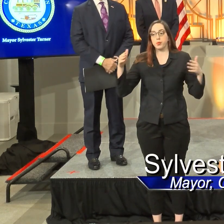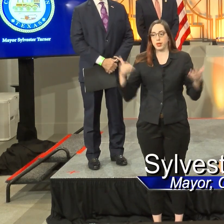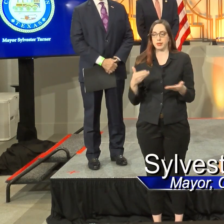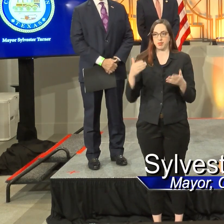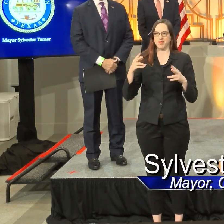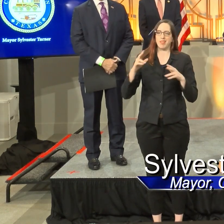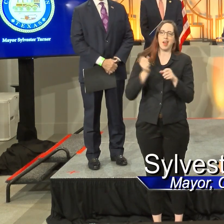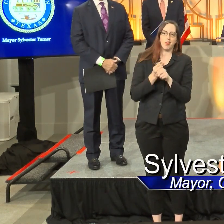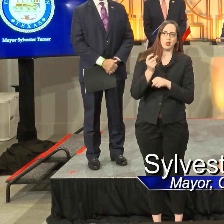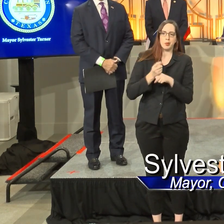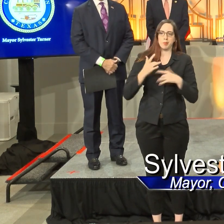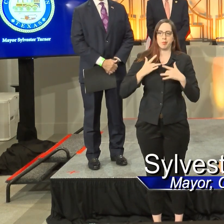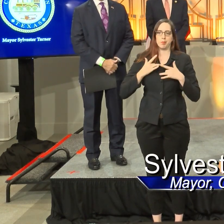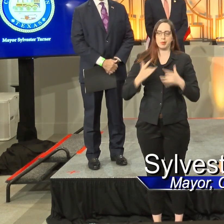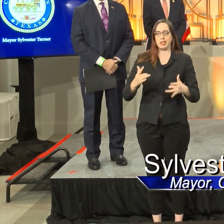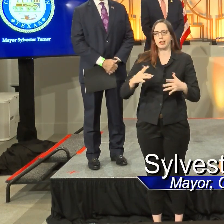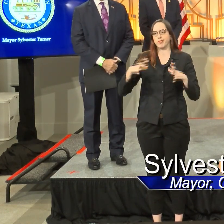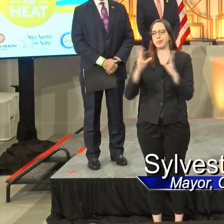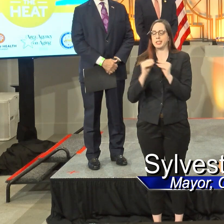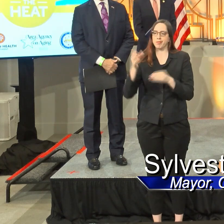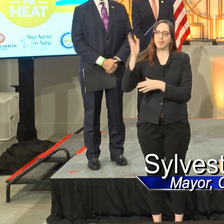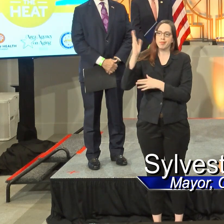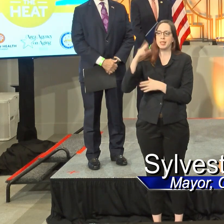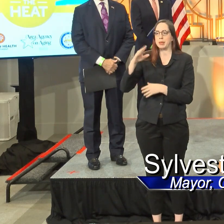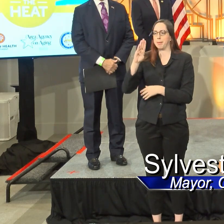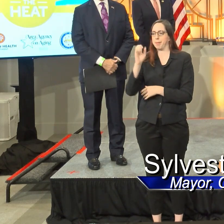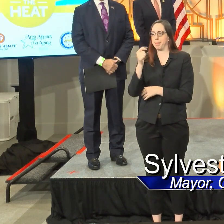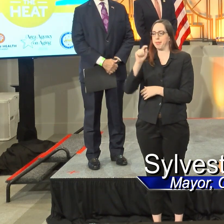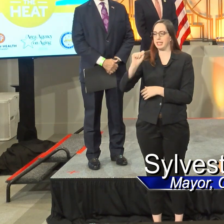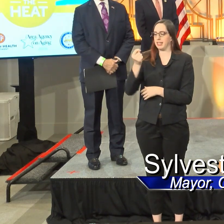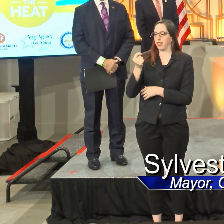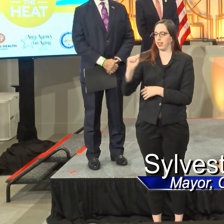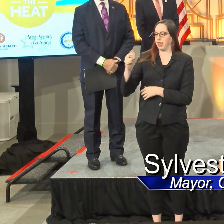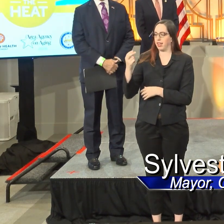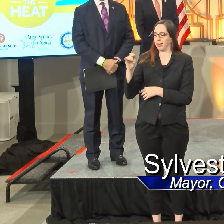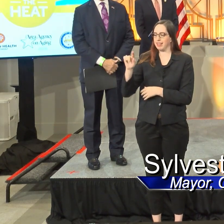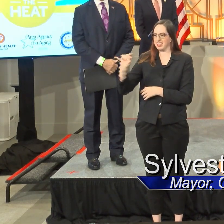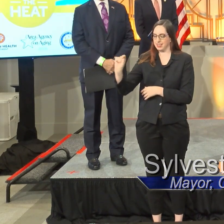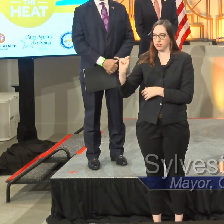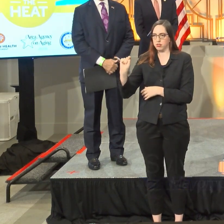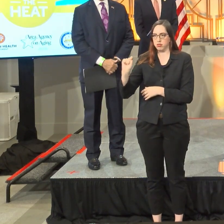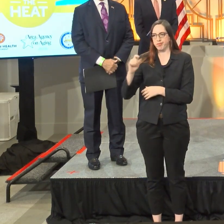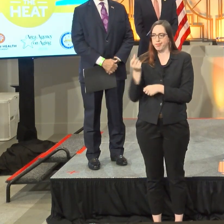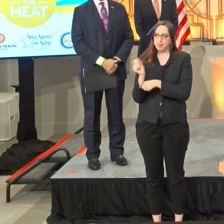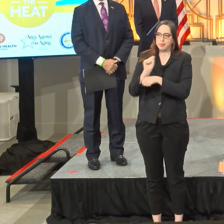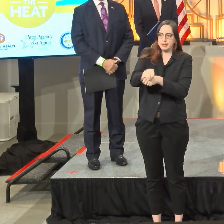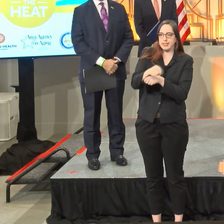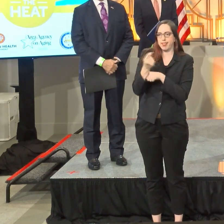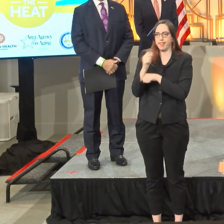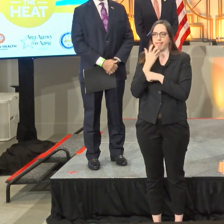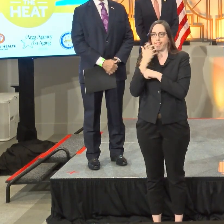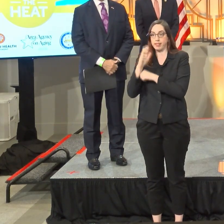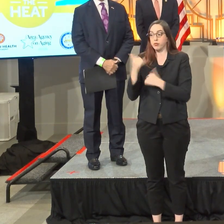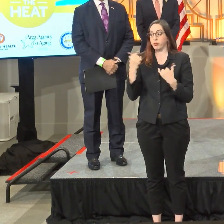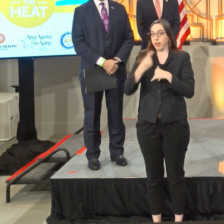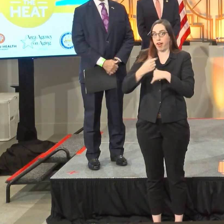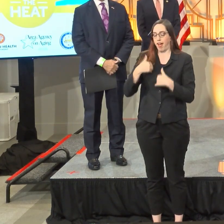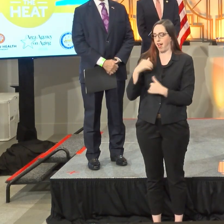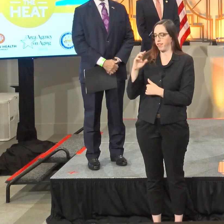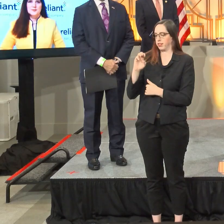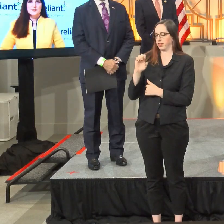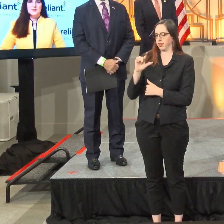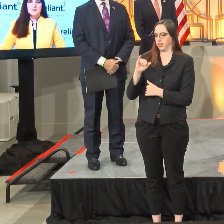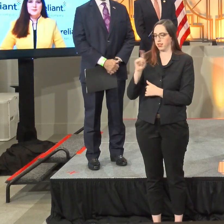the Heat news conference. This year we are joined by Reliant Elizabeth Killinger,